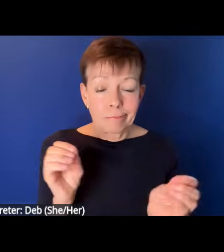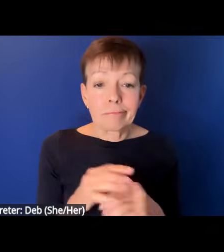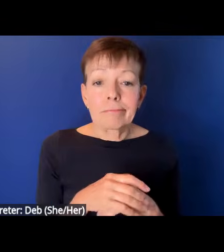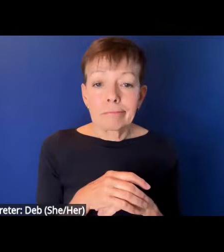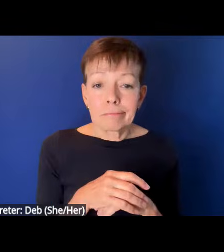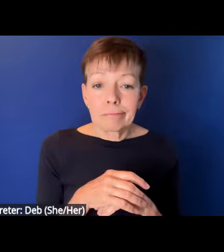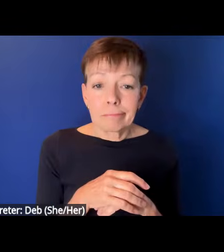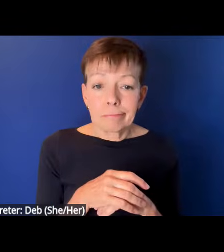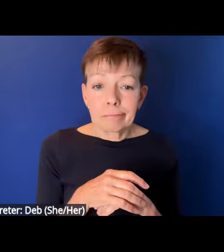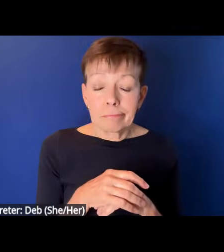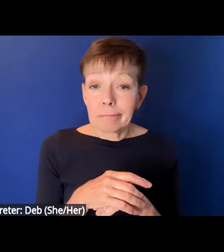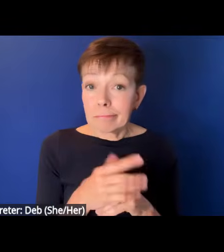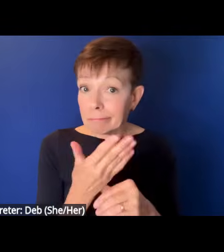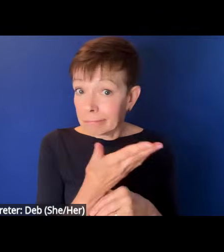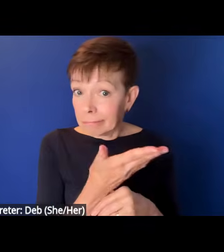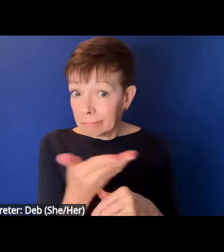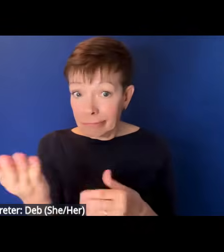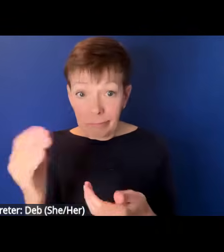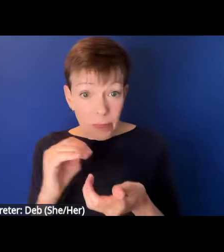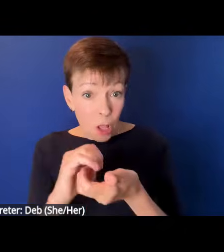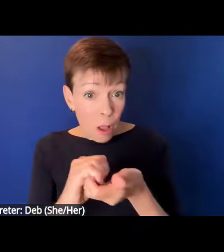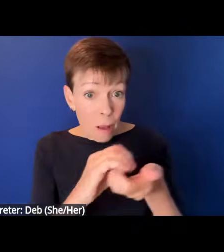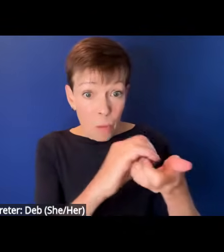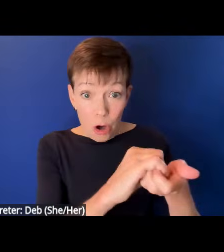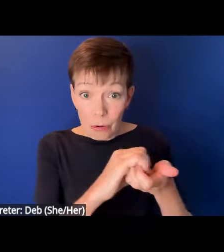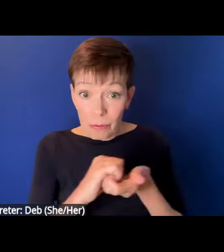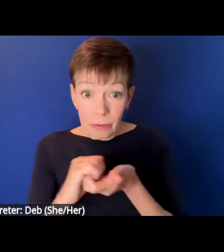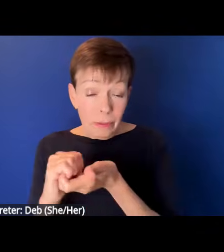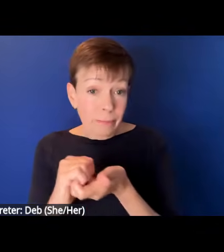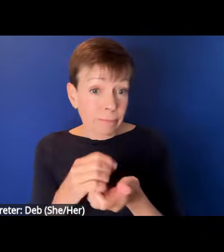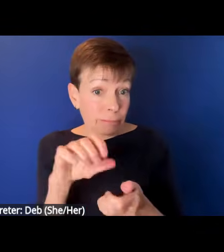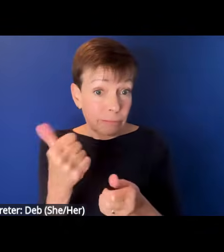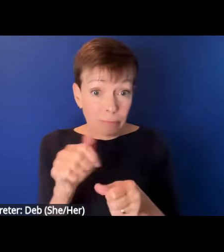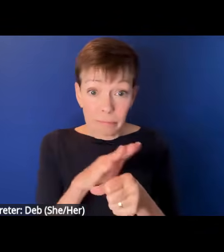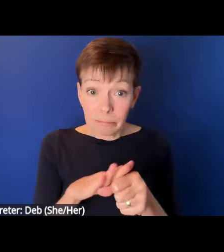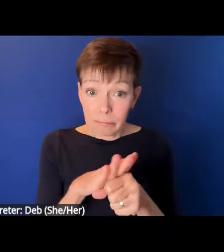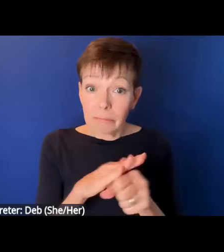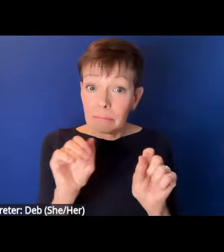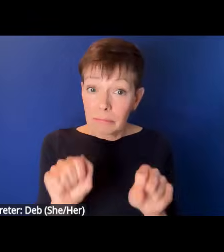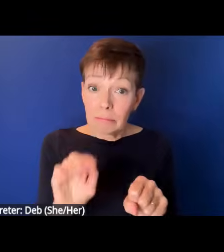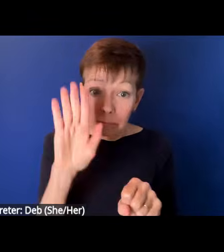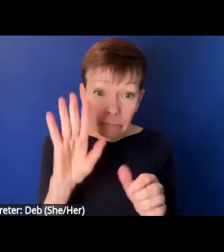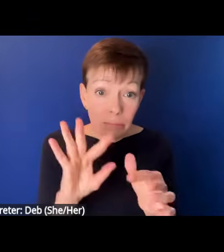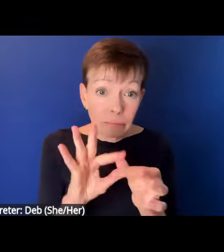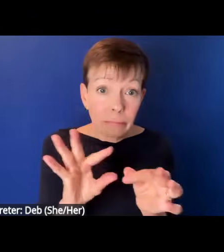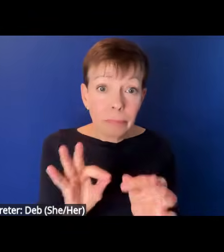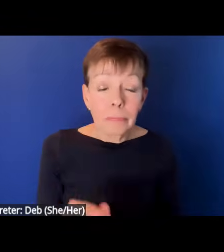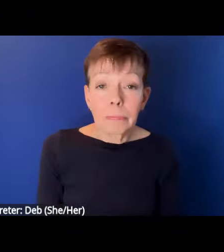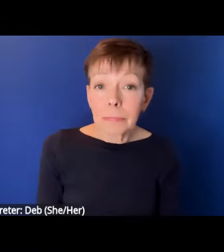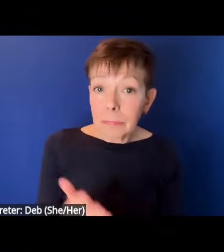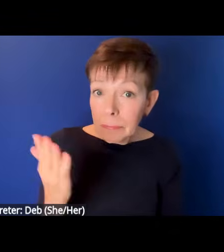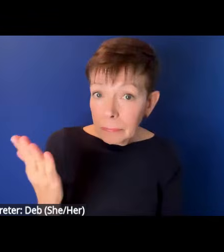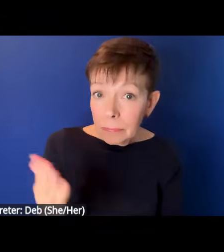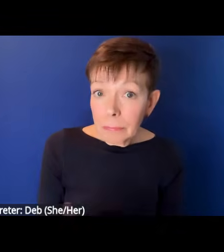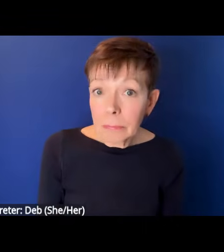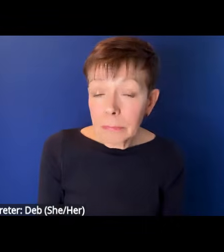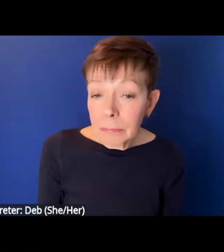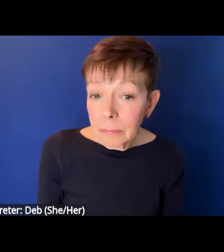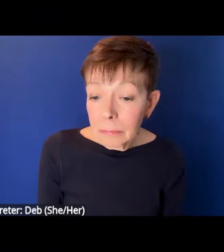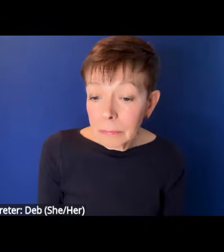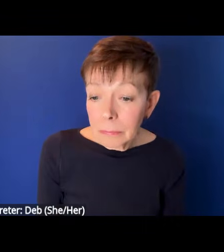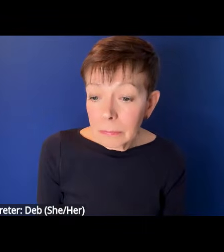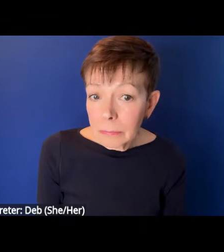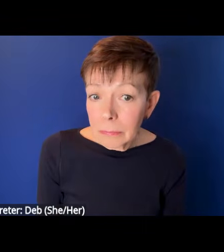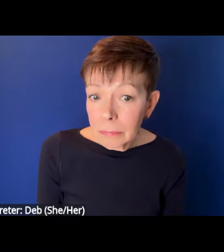And likewise, our partners, this is another area for you to participate in. Yeah, go ahead. Before the board considers